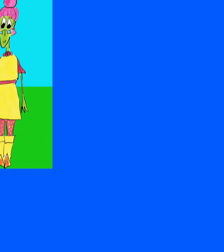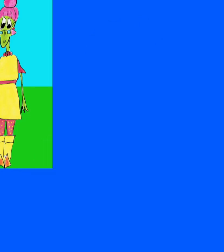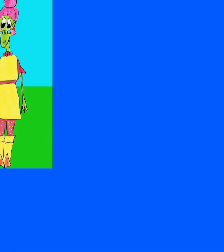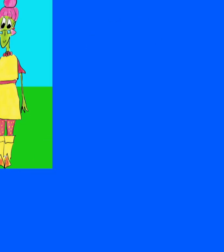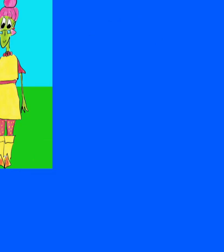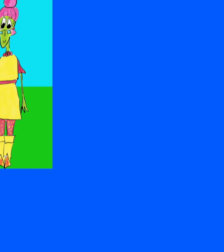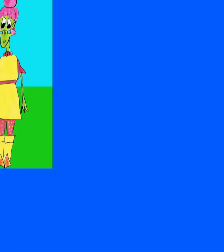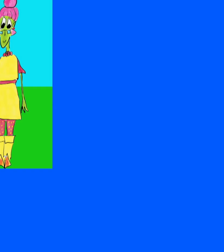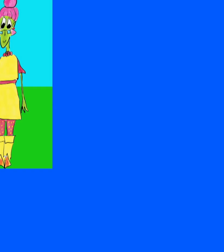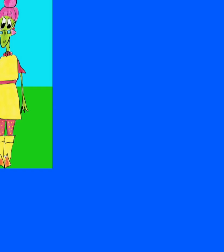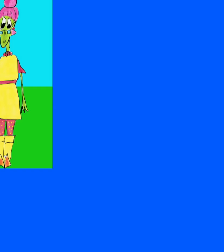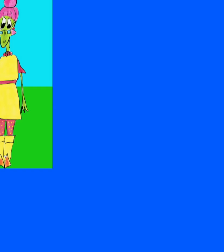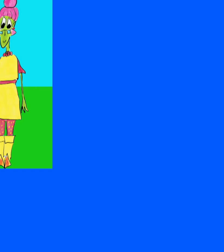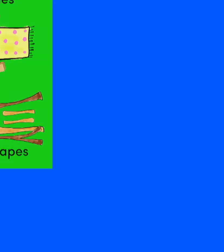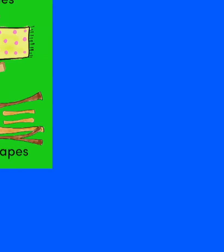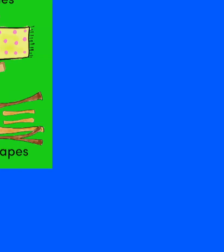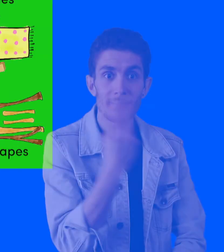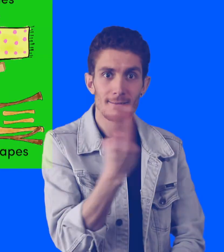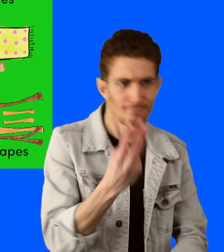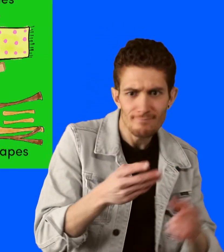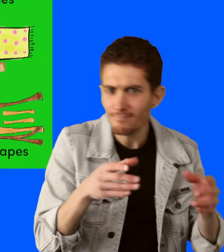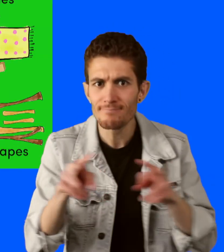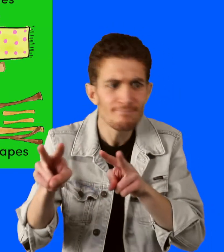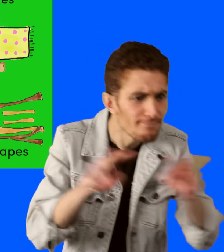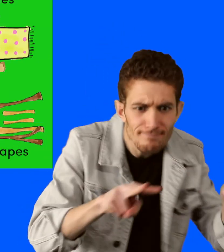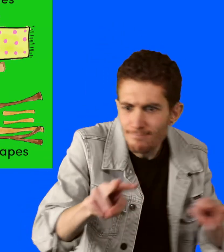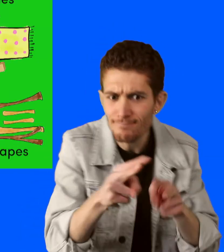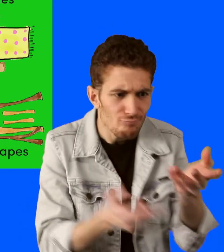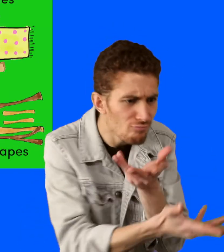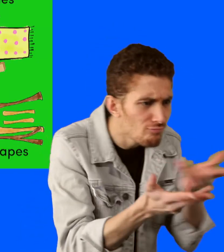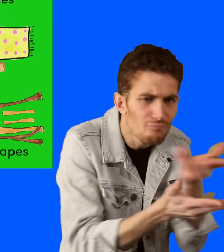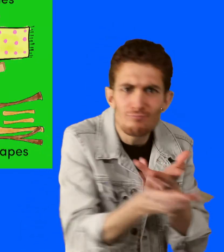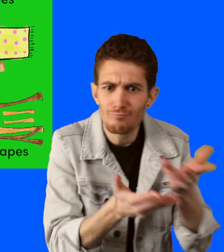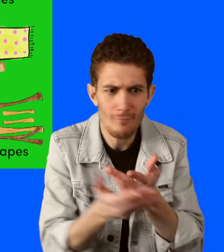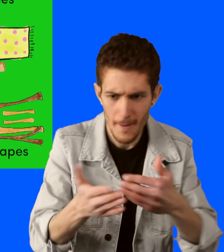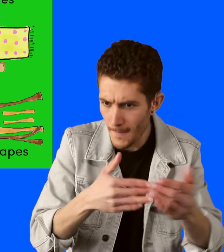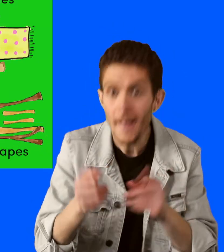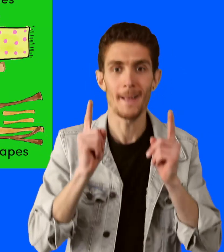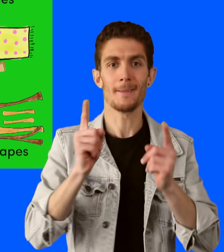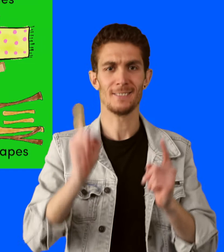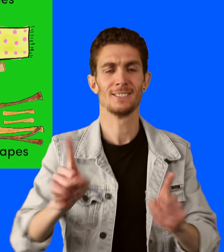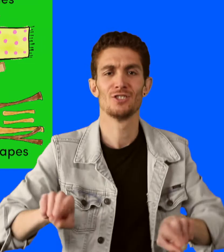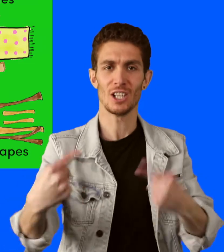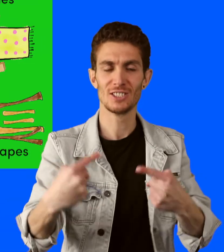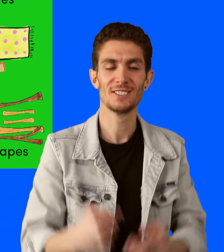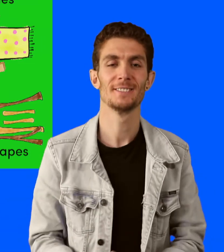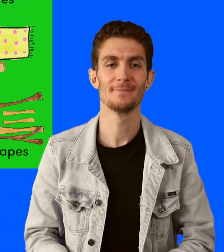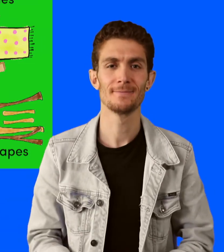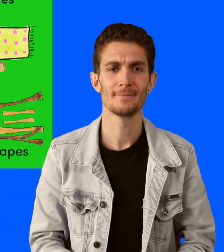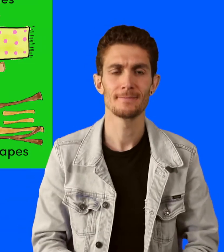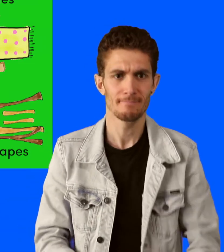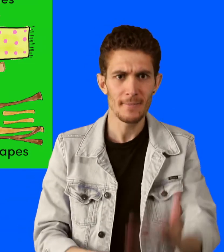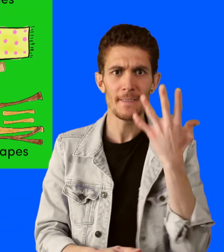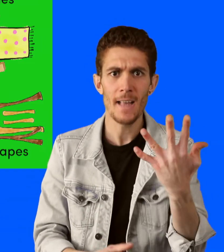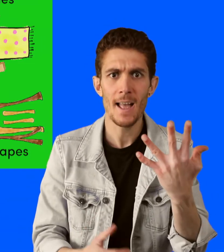help you she said the friends looked at everything and talked for a bit then sorted out the objects it was